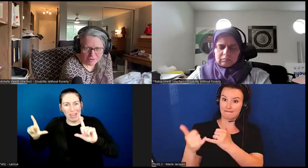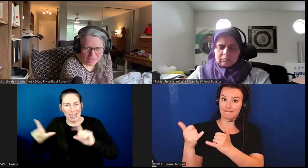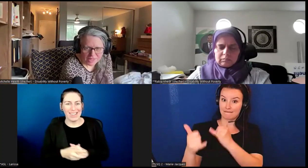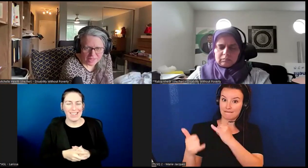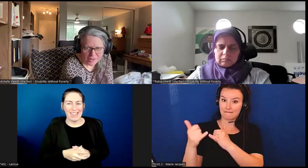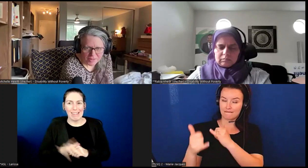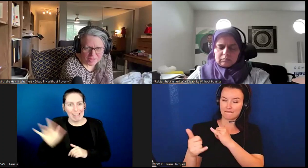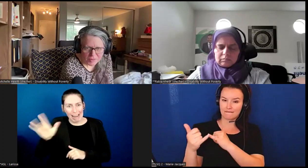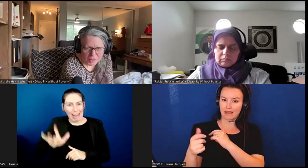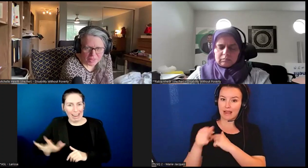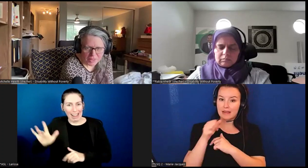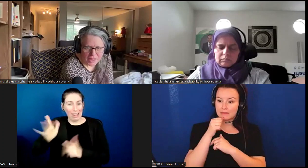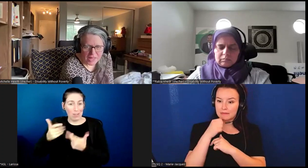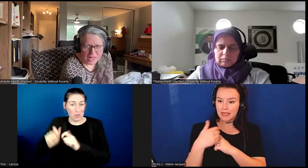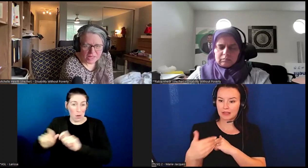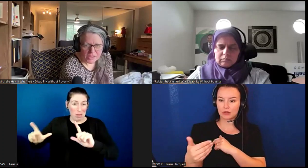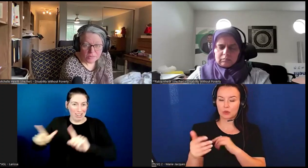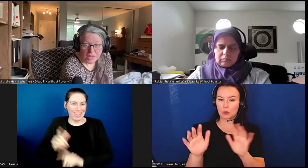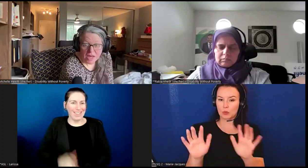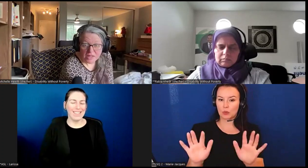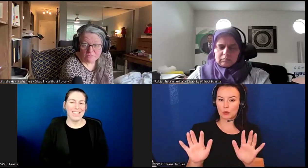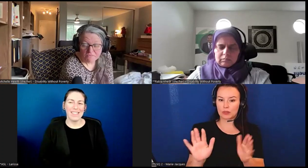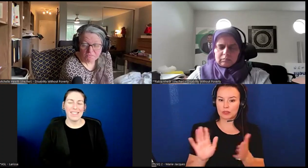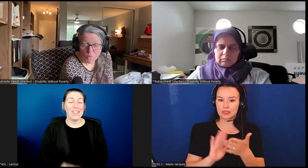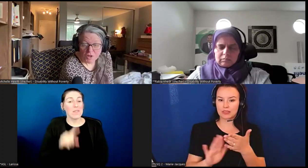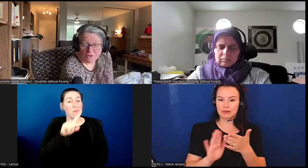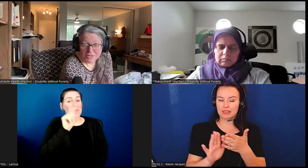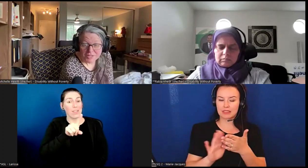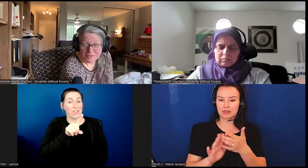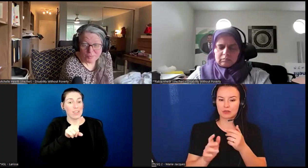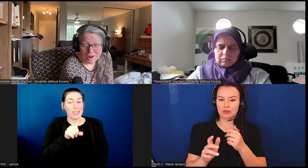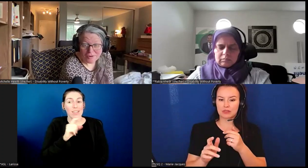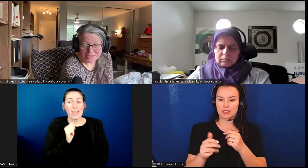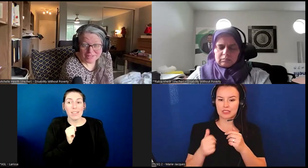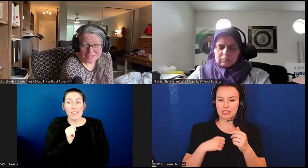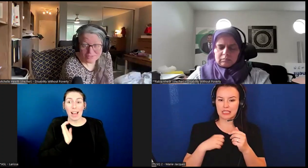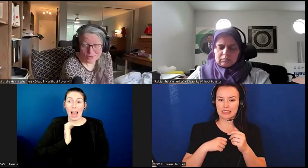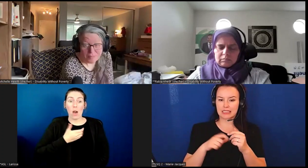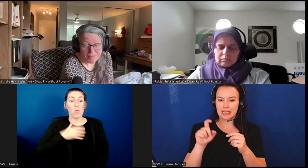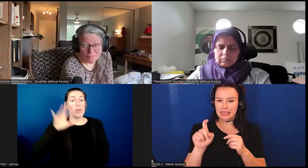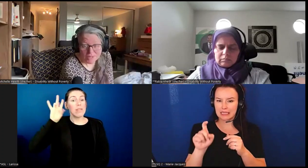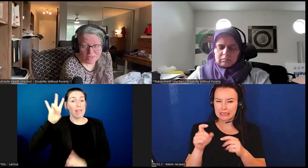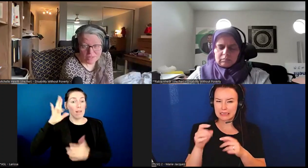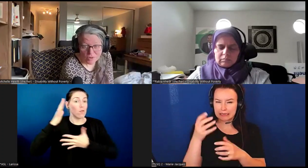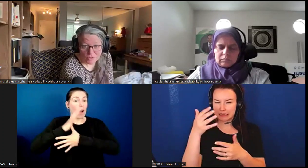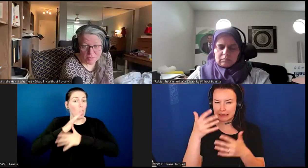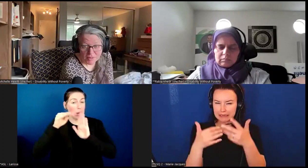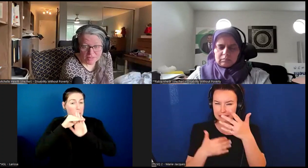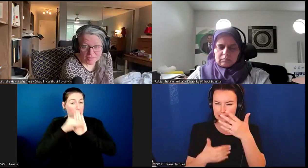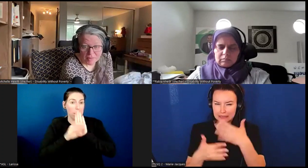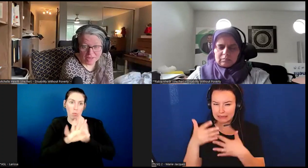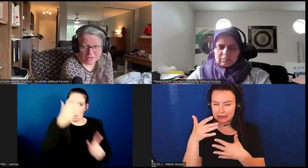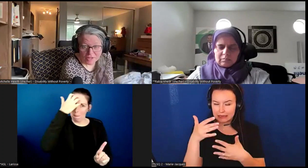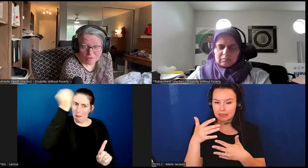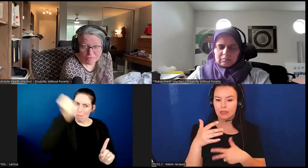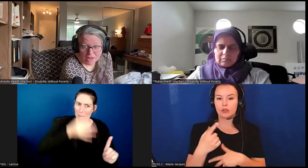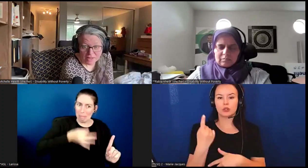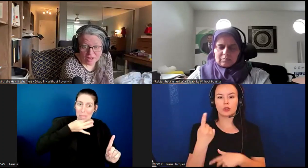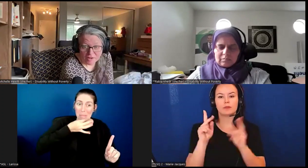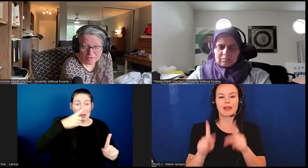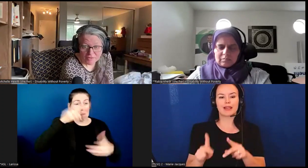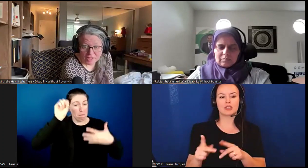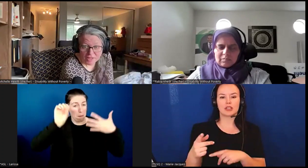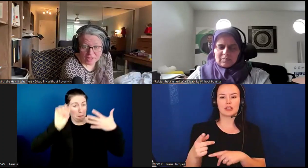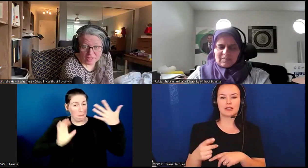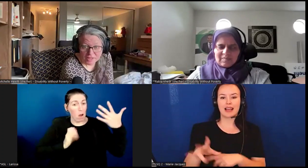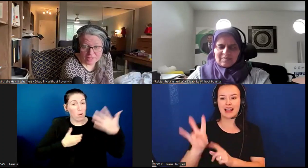frantically clicking on my screen. Somebody asked, what are our 7 priorities? Your memory is so much better than mine. Can you rattle